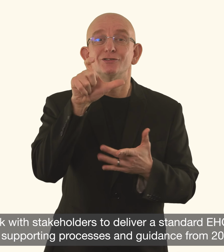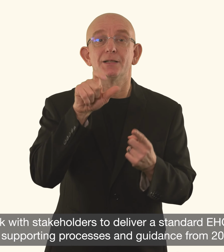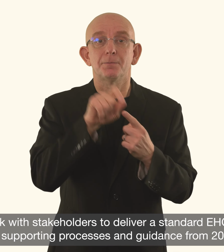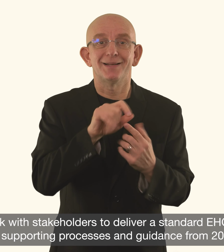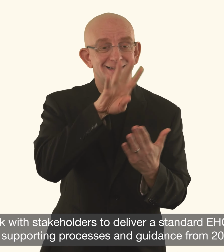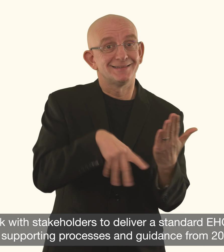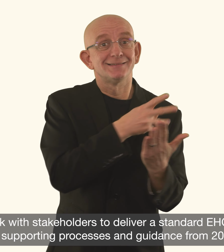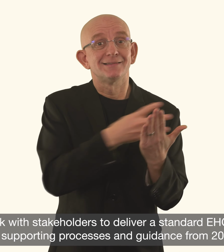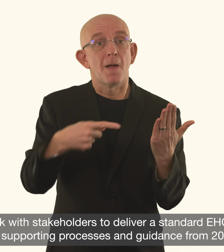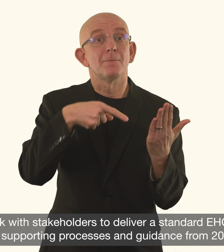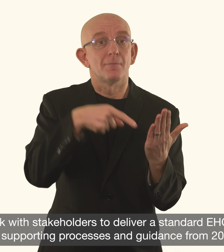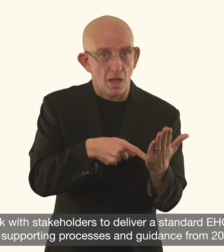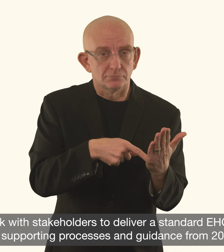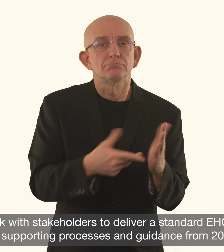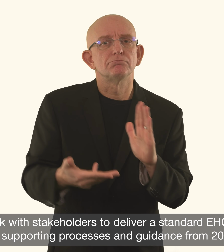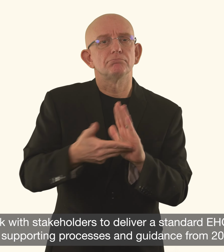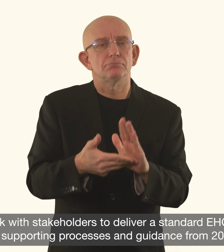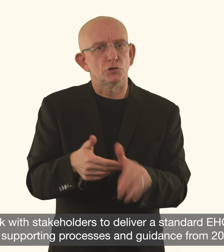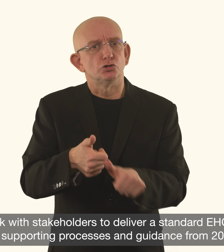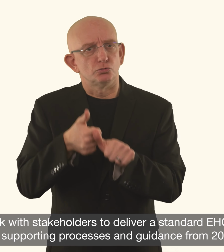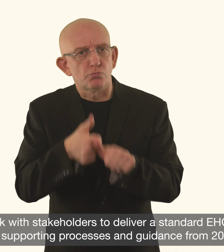with supporting processes and guidance from 2025. Five.